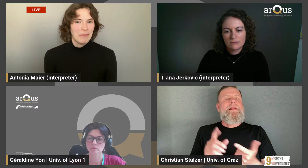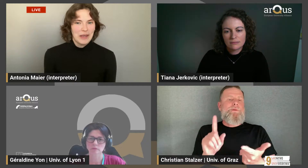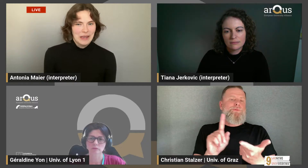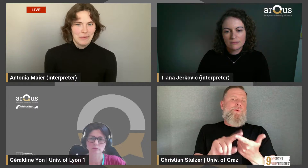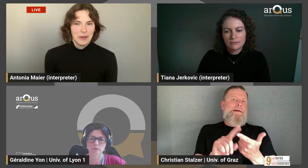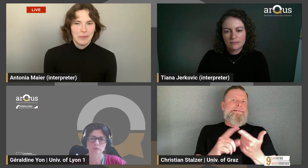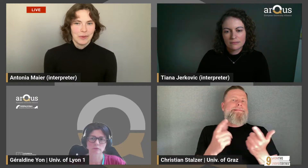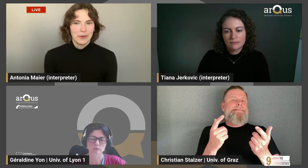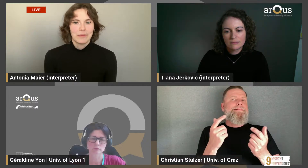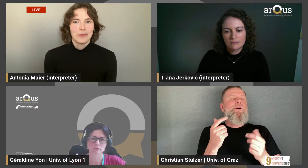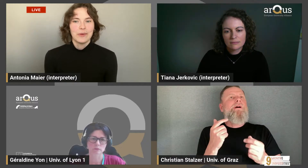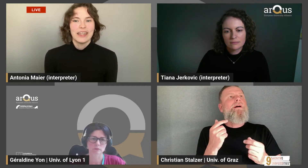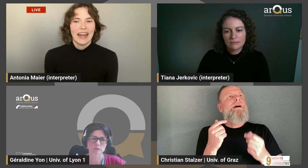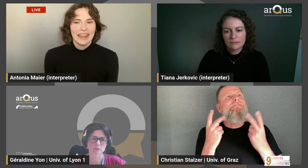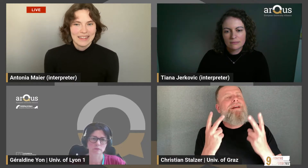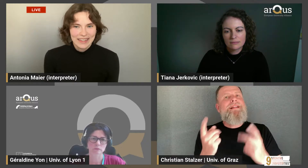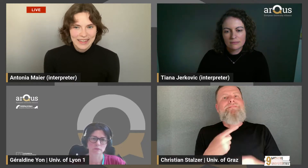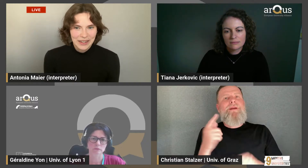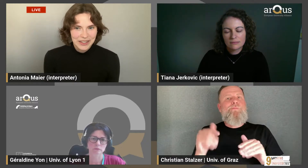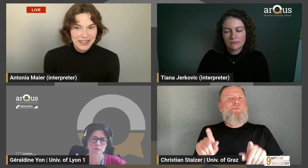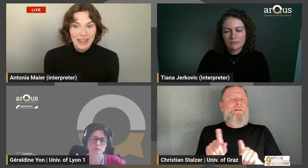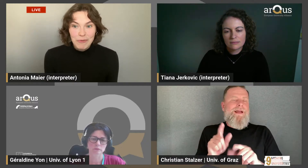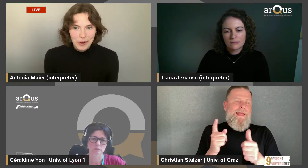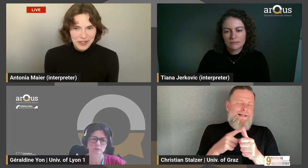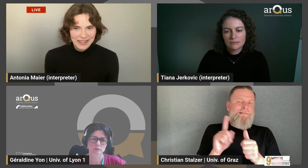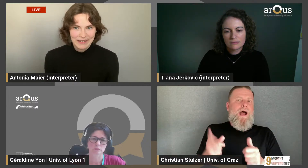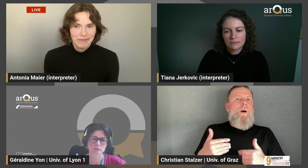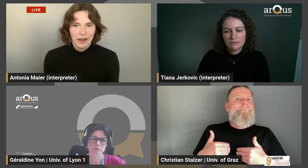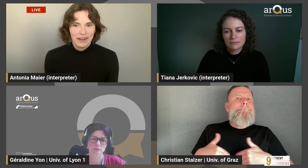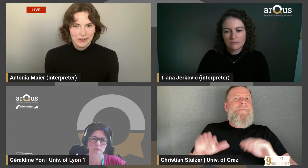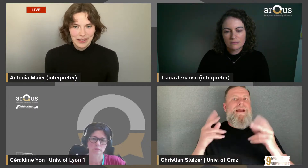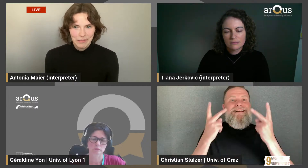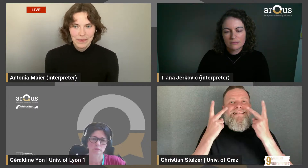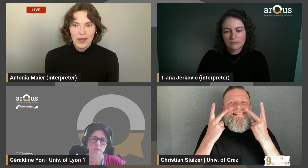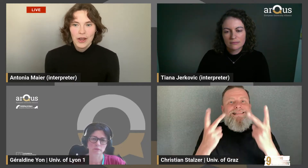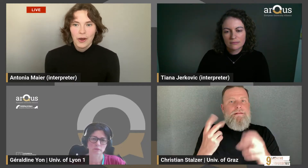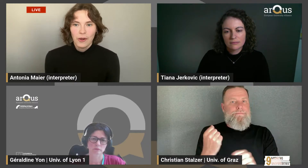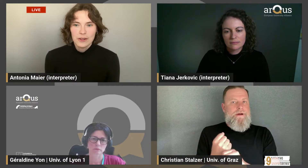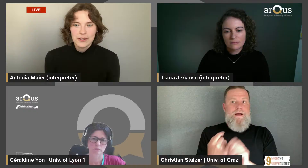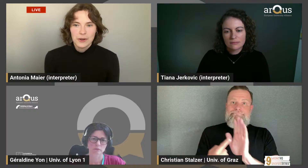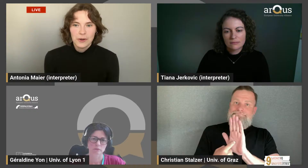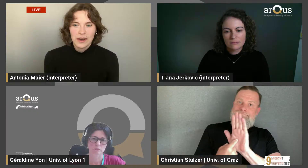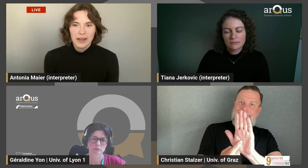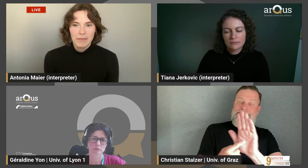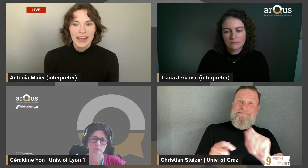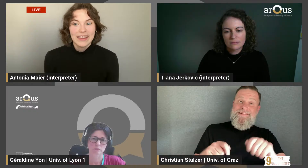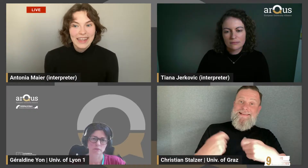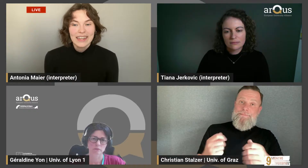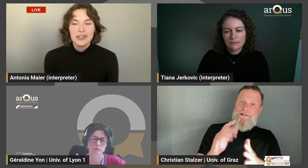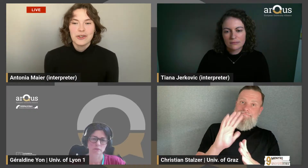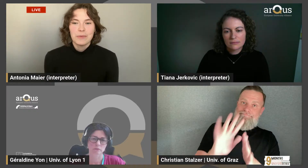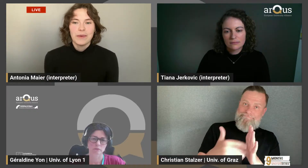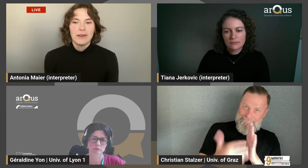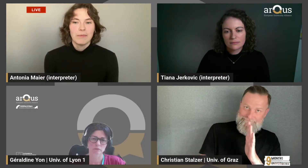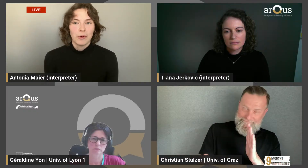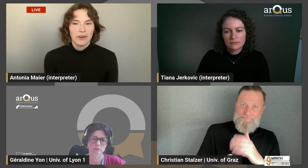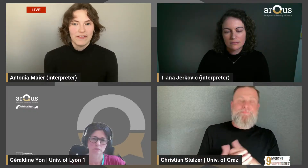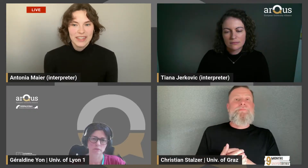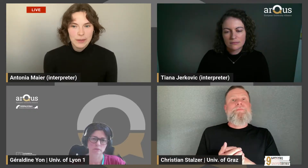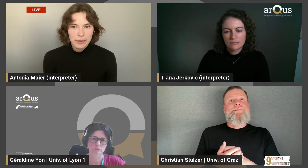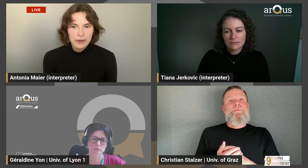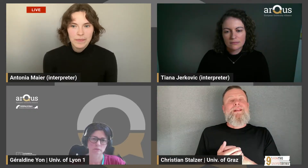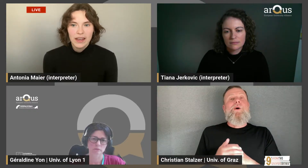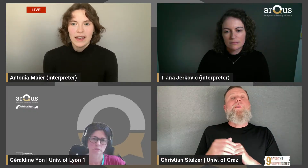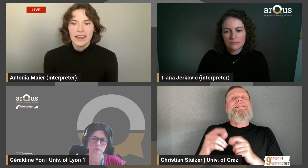then maybe people realize that there's a deaf person under them. Also, I think it should be